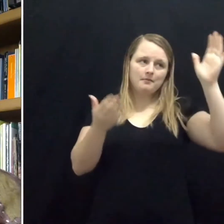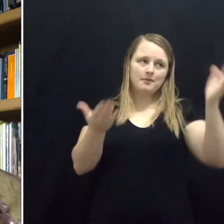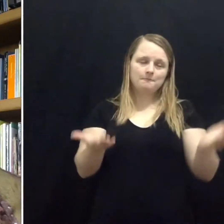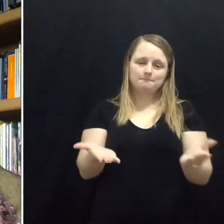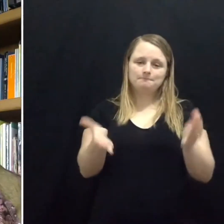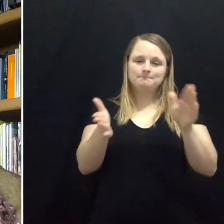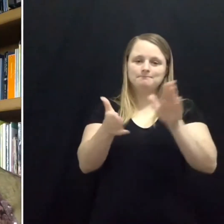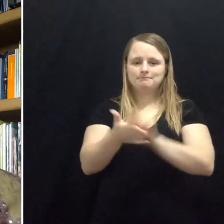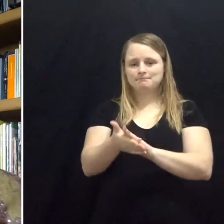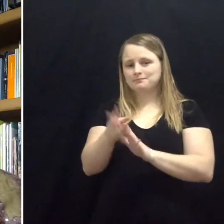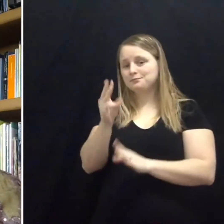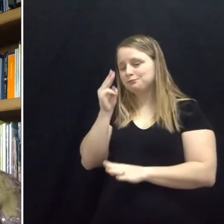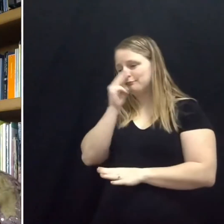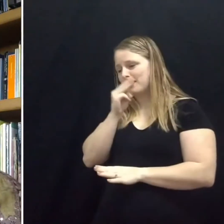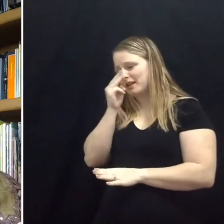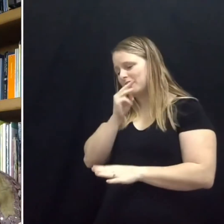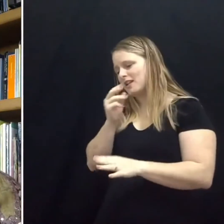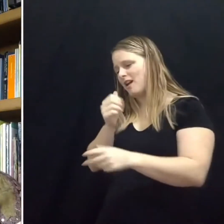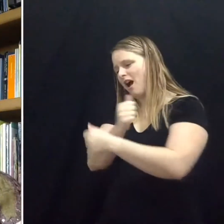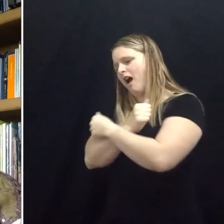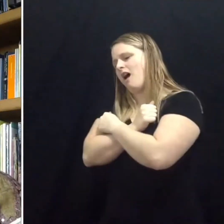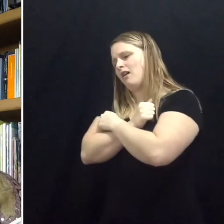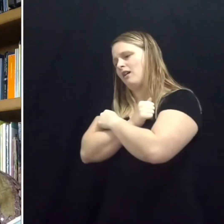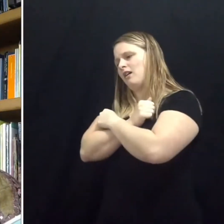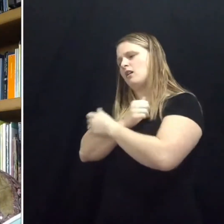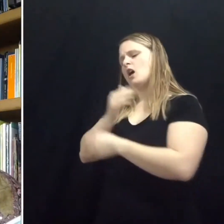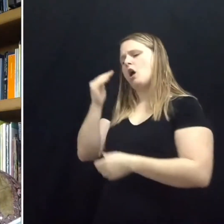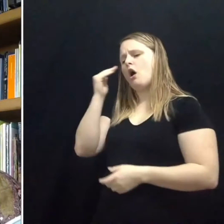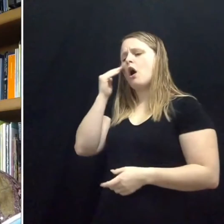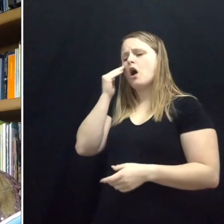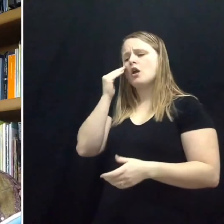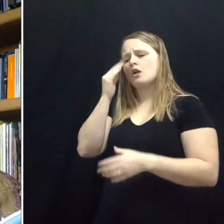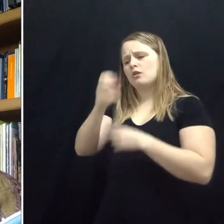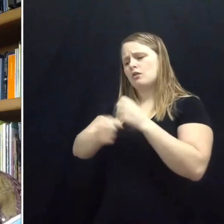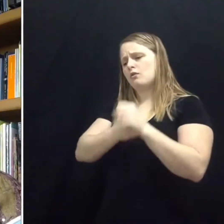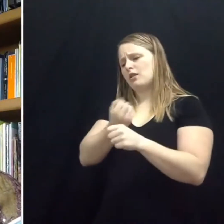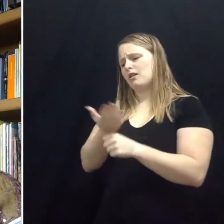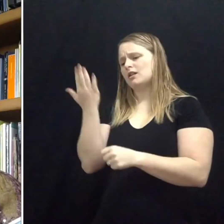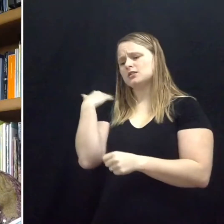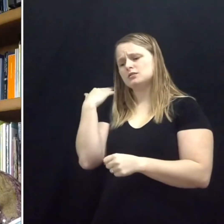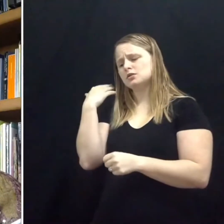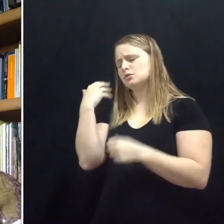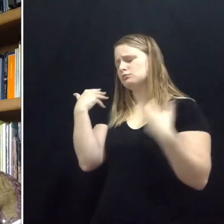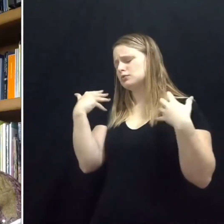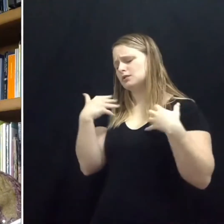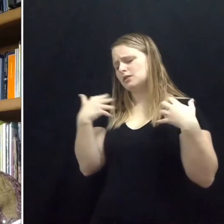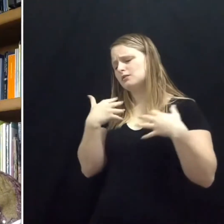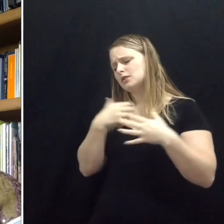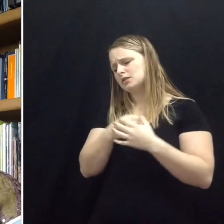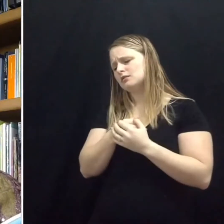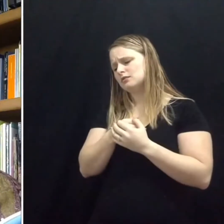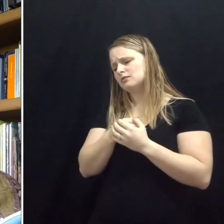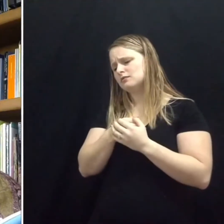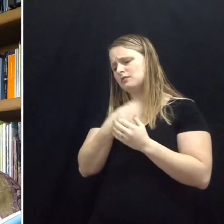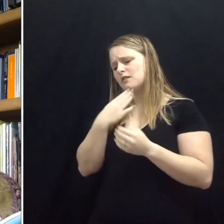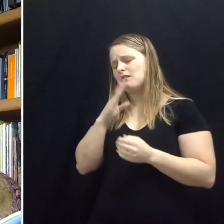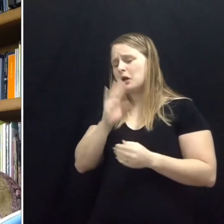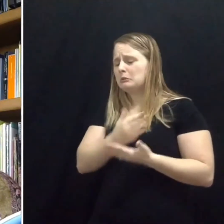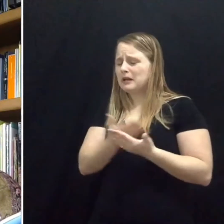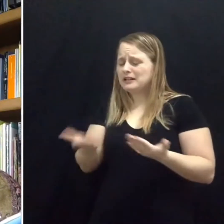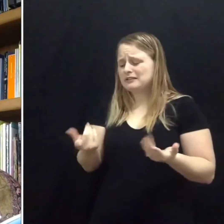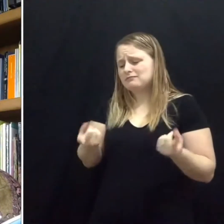Papa closed the book and gave Micah a hug. "I know it was scary when our home was destroyed last winter," said